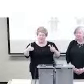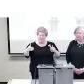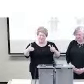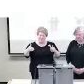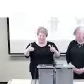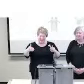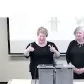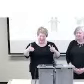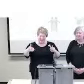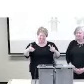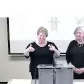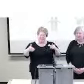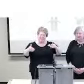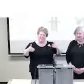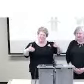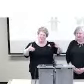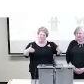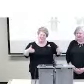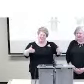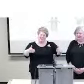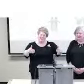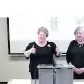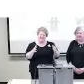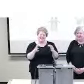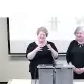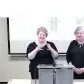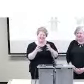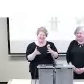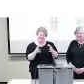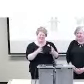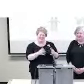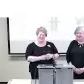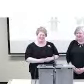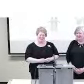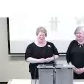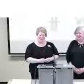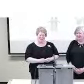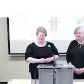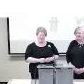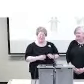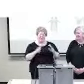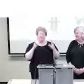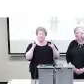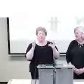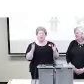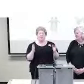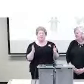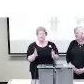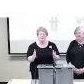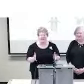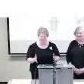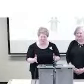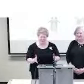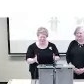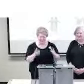job is a beautiful thing to have but if we overextend they actually become time wasters so what is